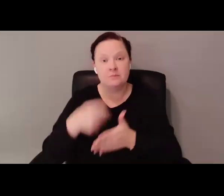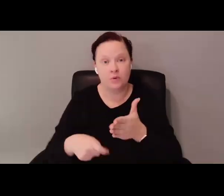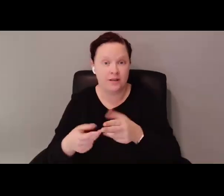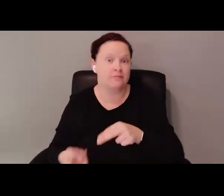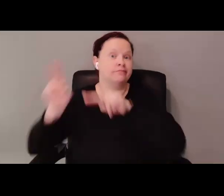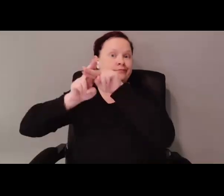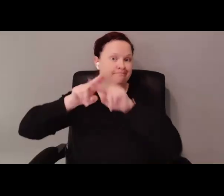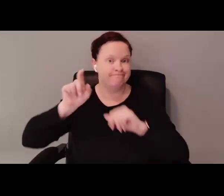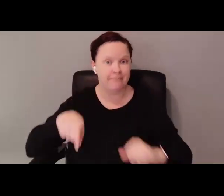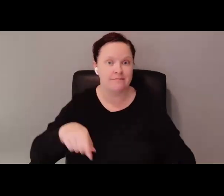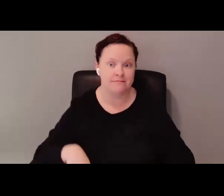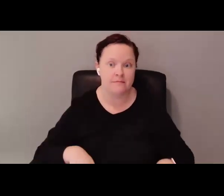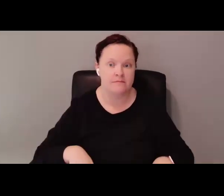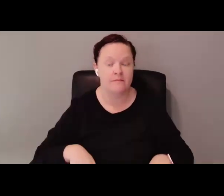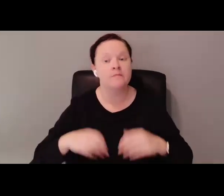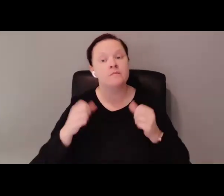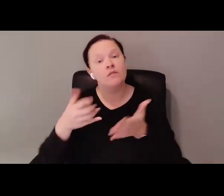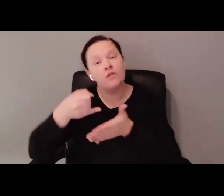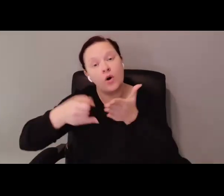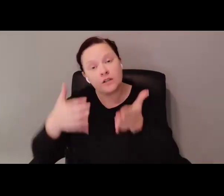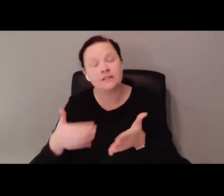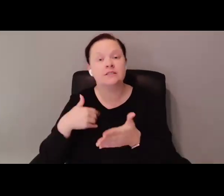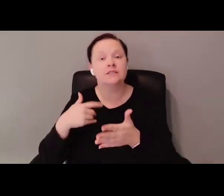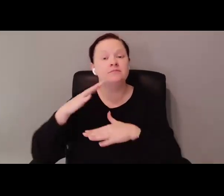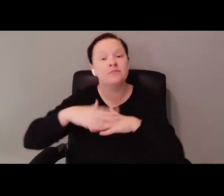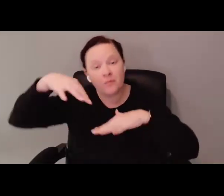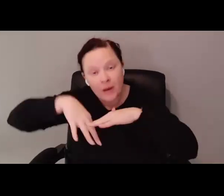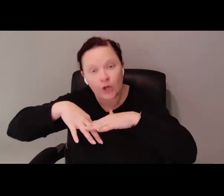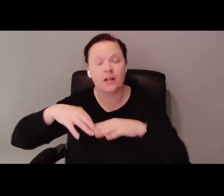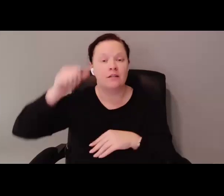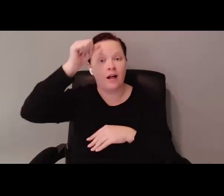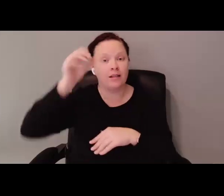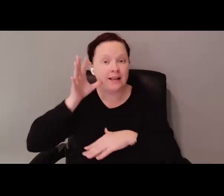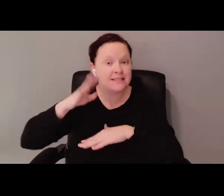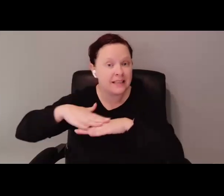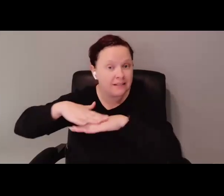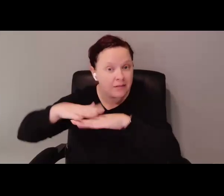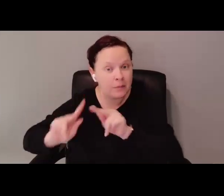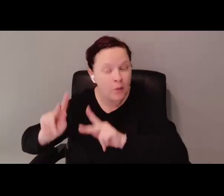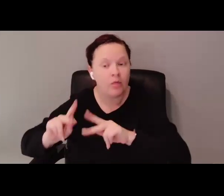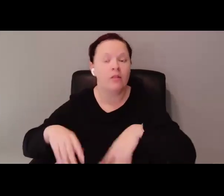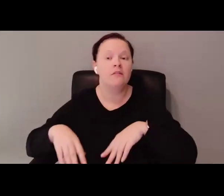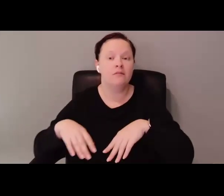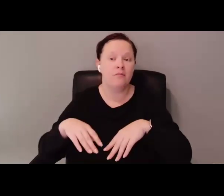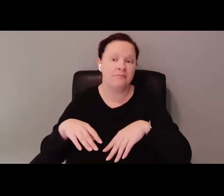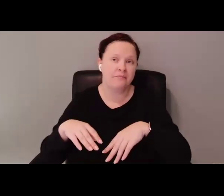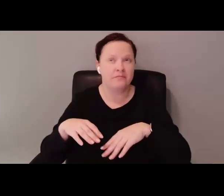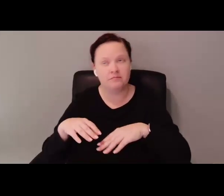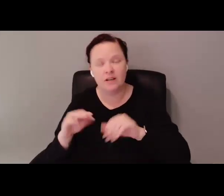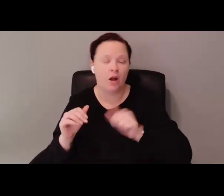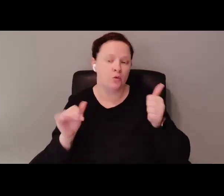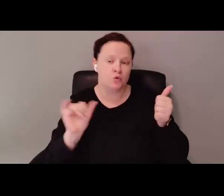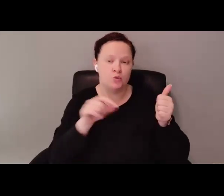prices. A lot of the artists, Native Americans, Alaska Natives that I work with, among others,